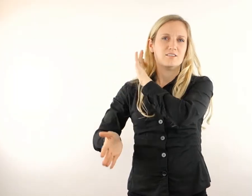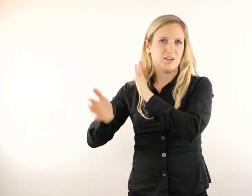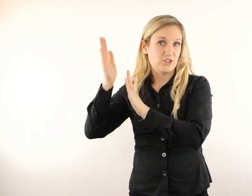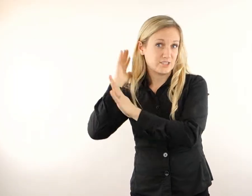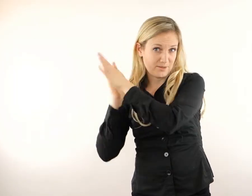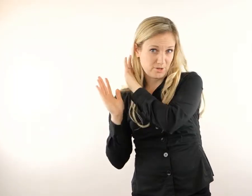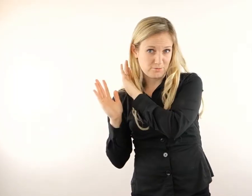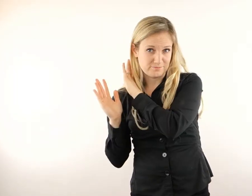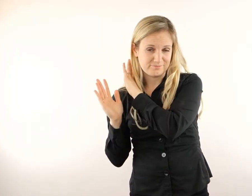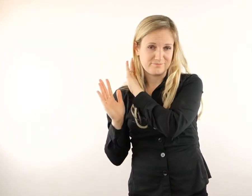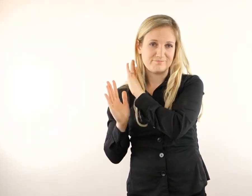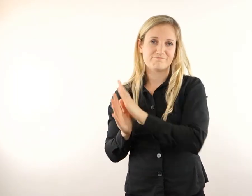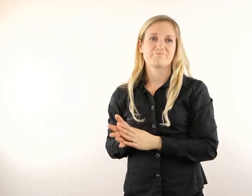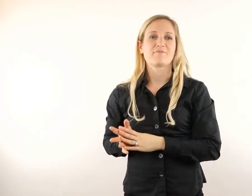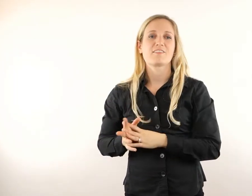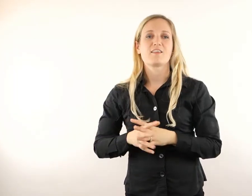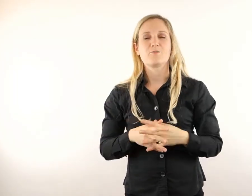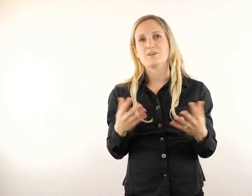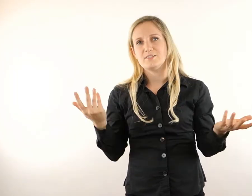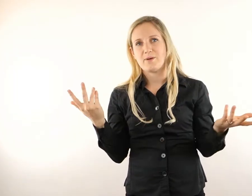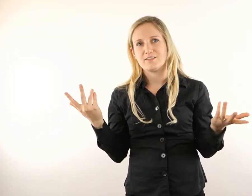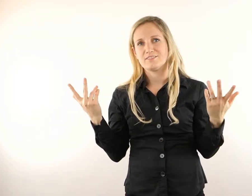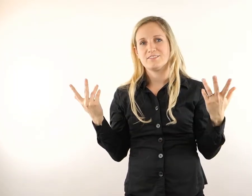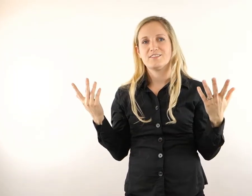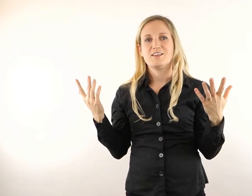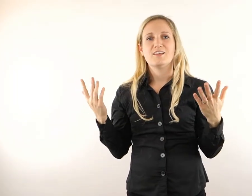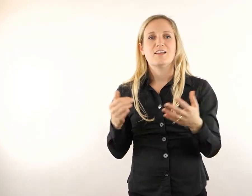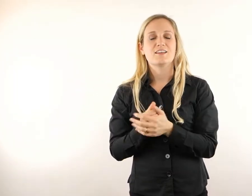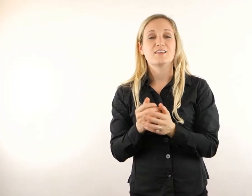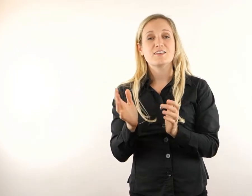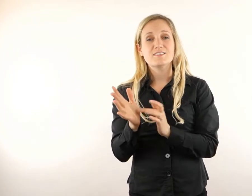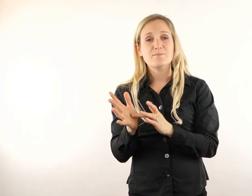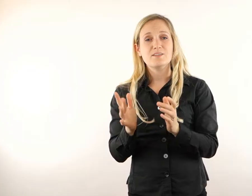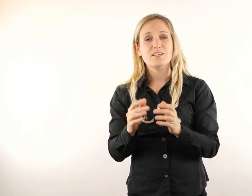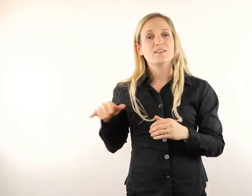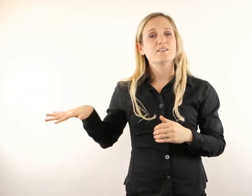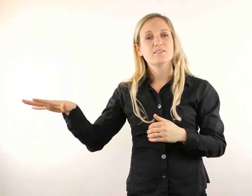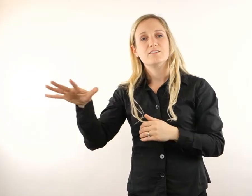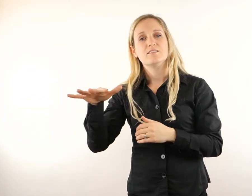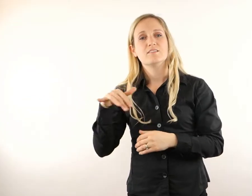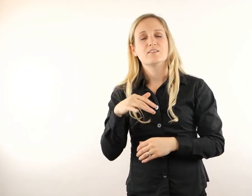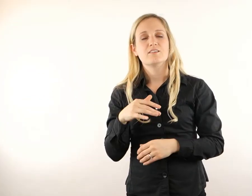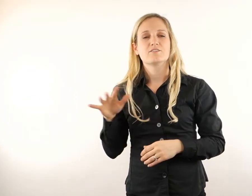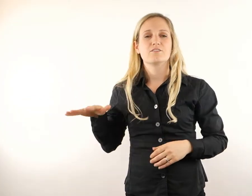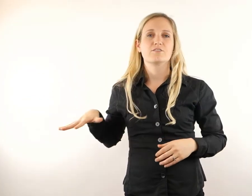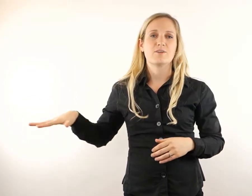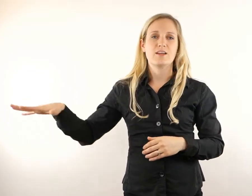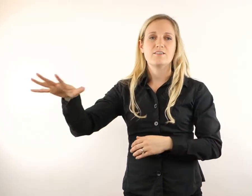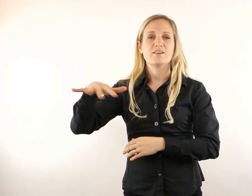a long time ago. Or in the past. In Gethsemane, so you do